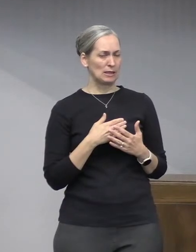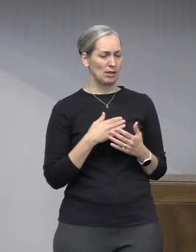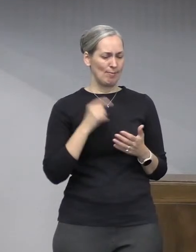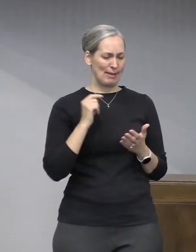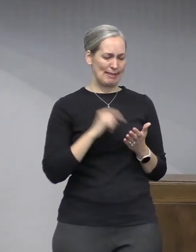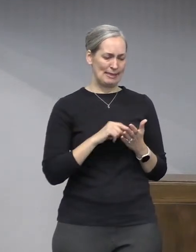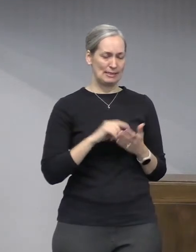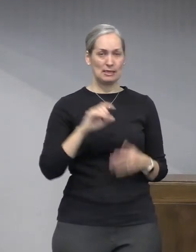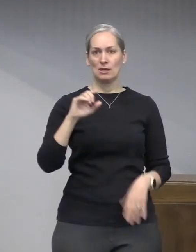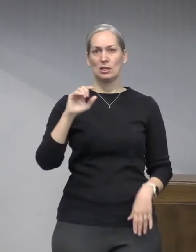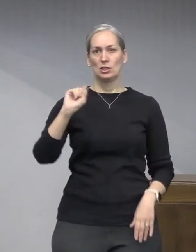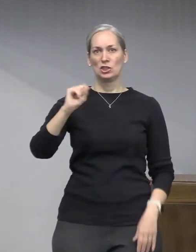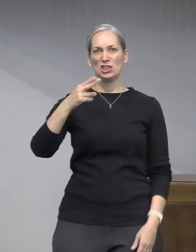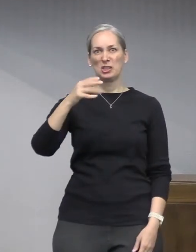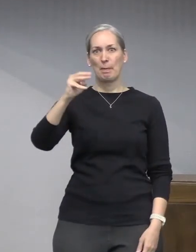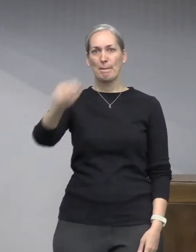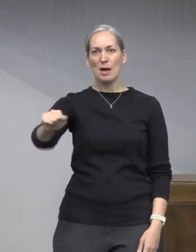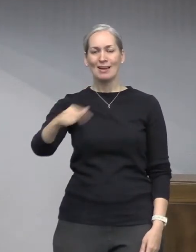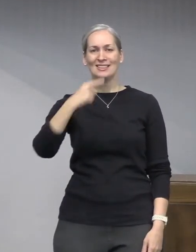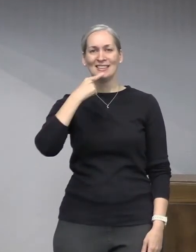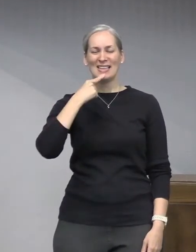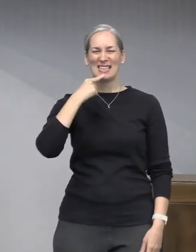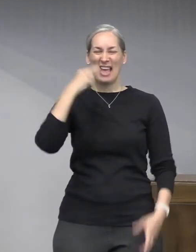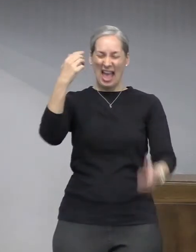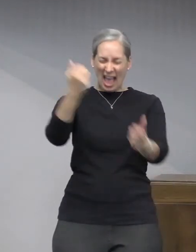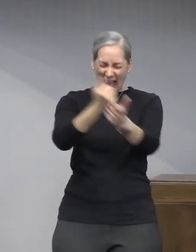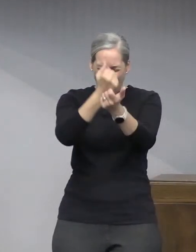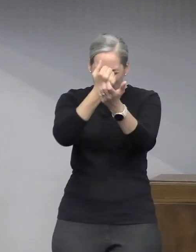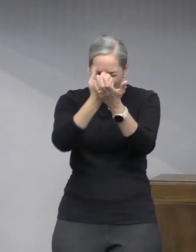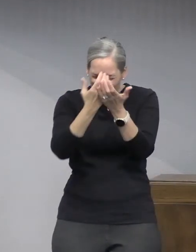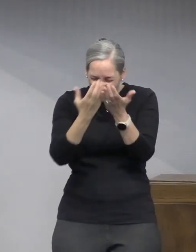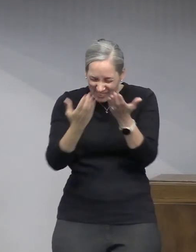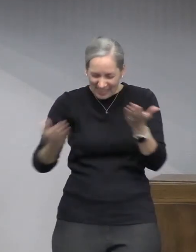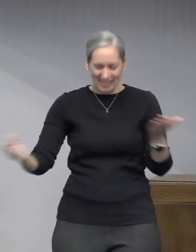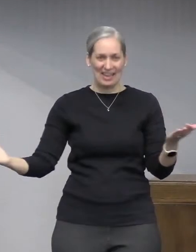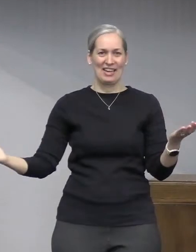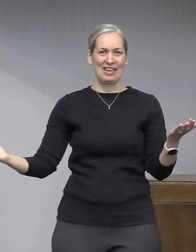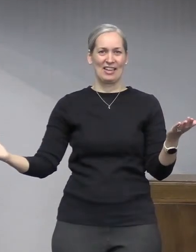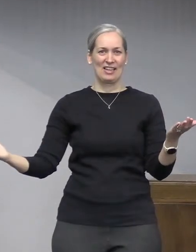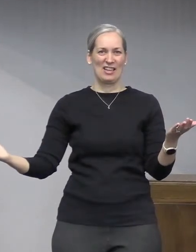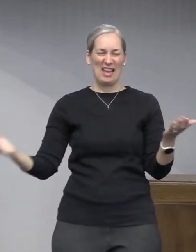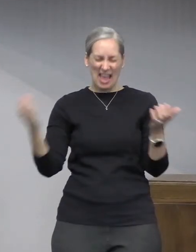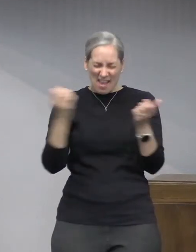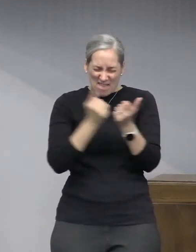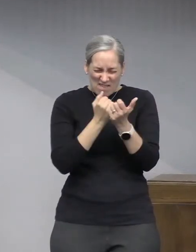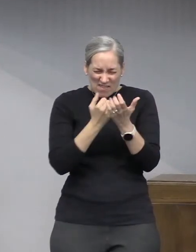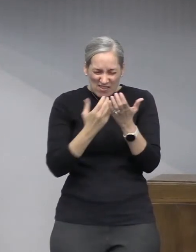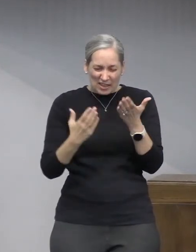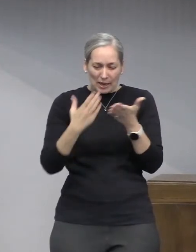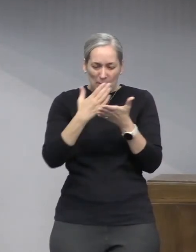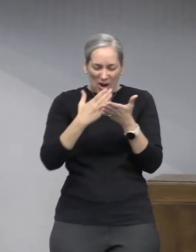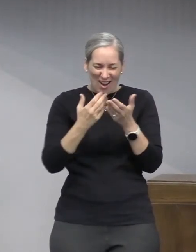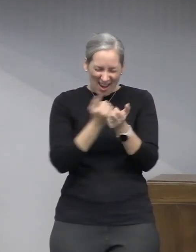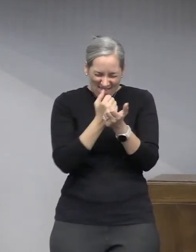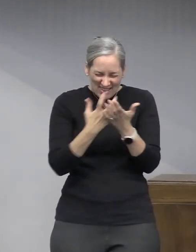This Shema is saying, I commit every bit of everything I have to